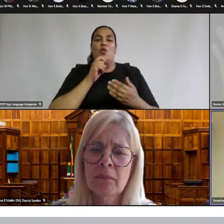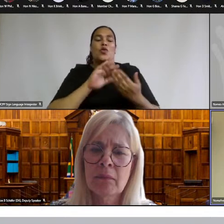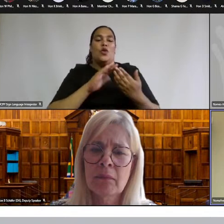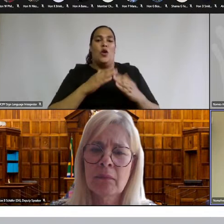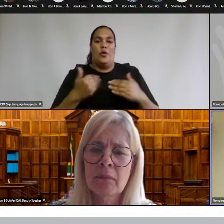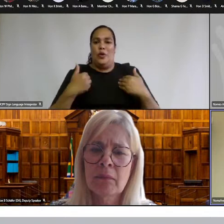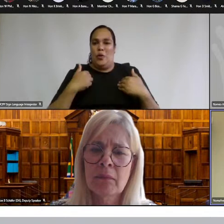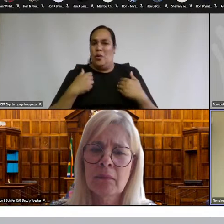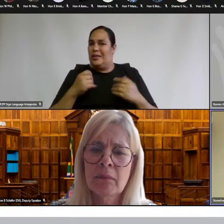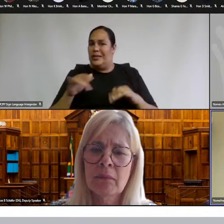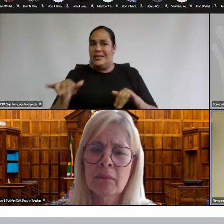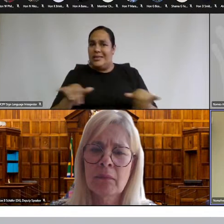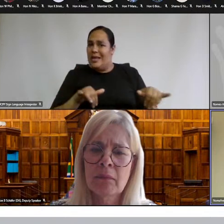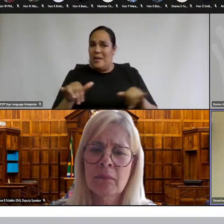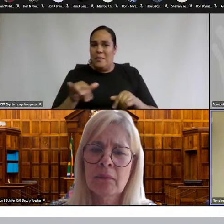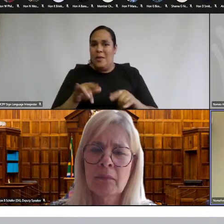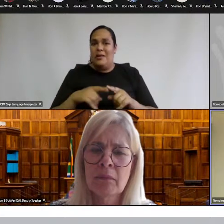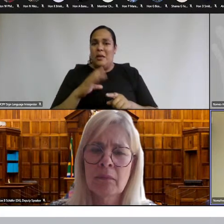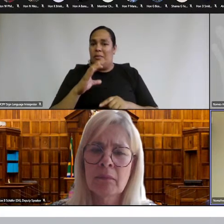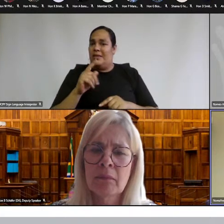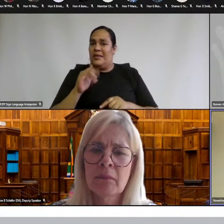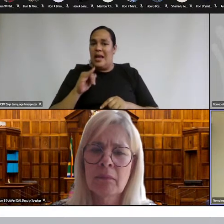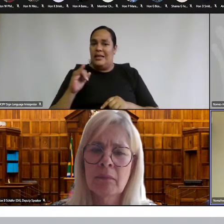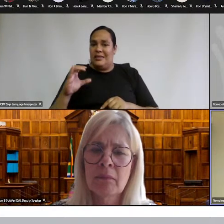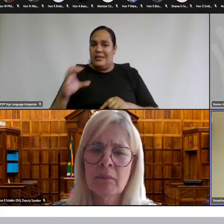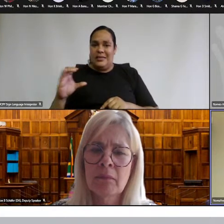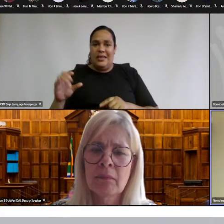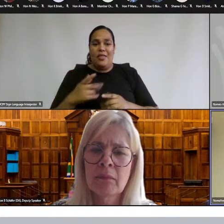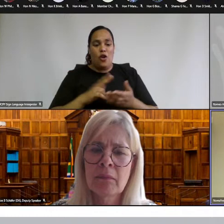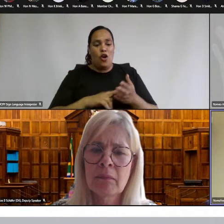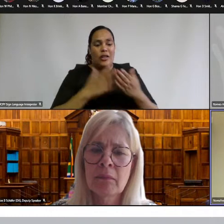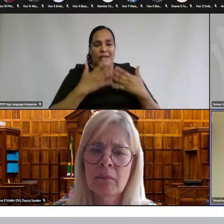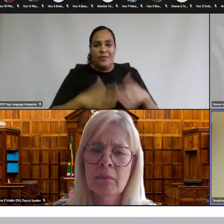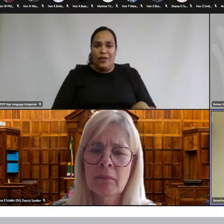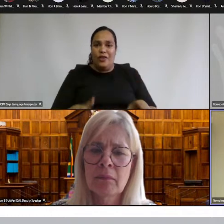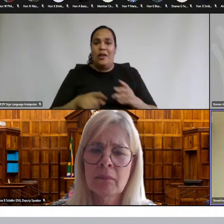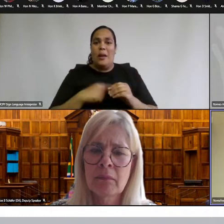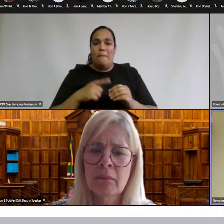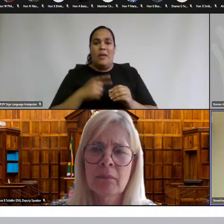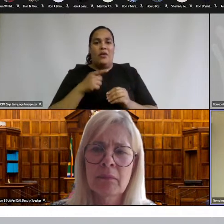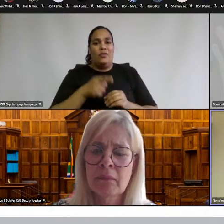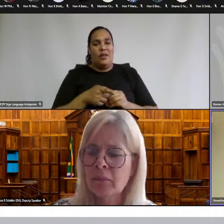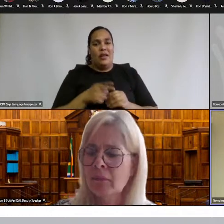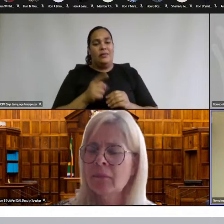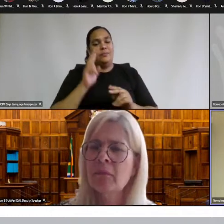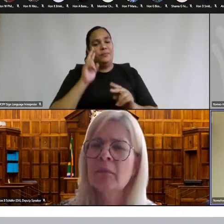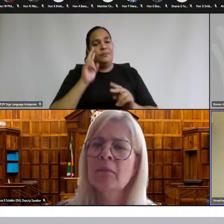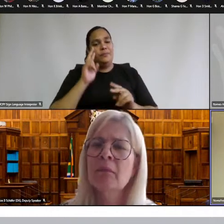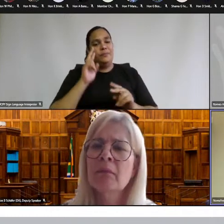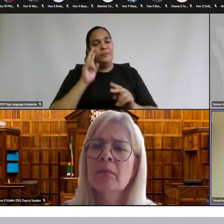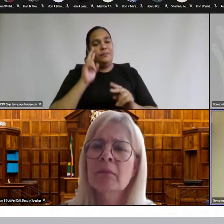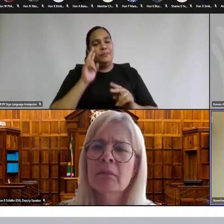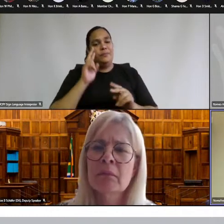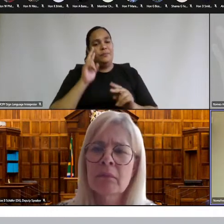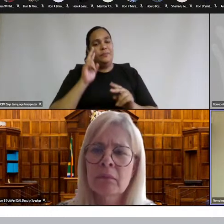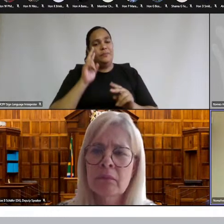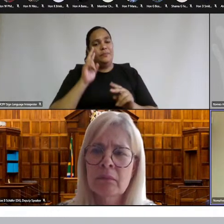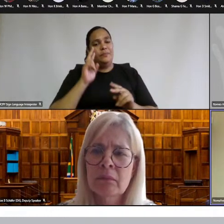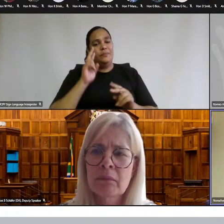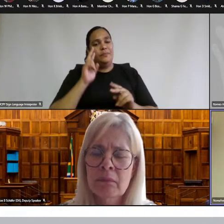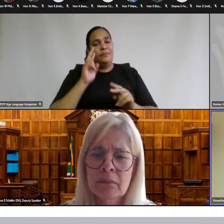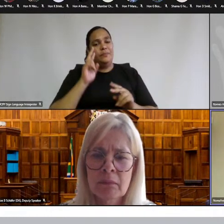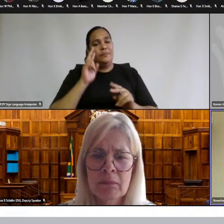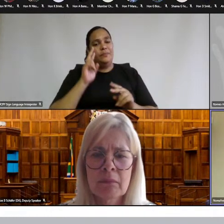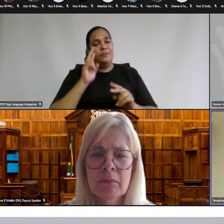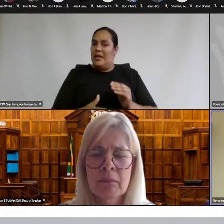halls. Similar with the CTICC, the contract has ended. So it's about do we revise and review or what? So it has